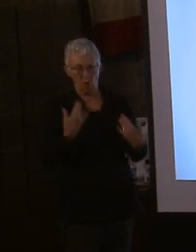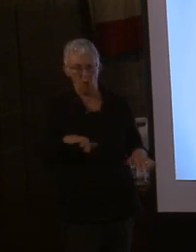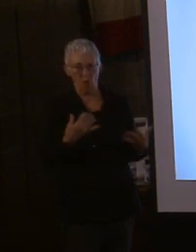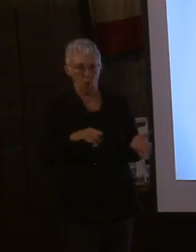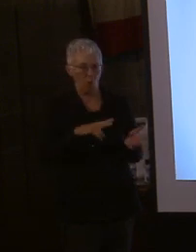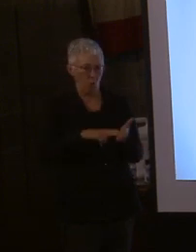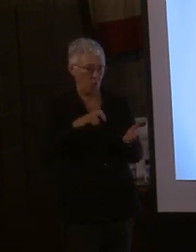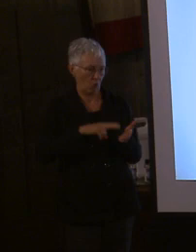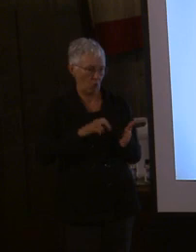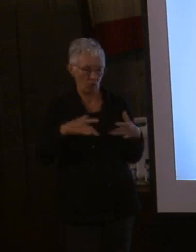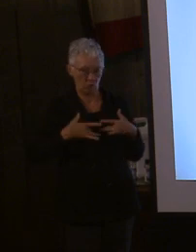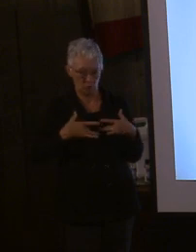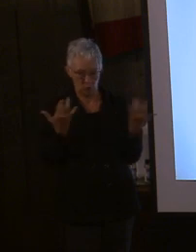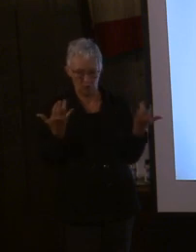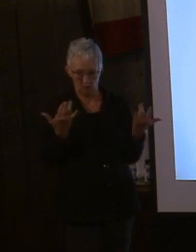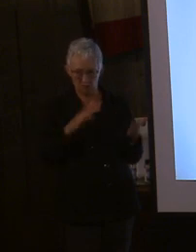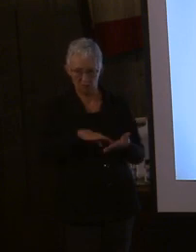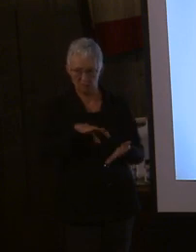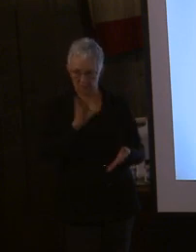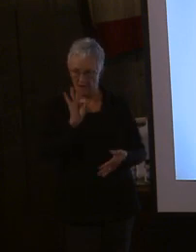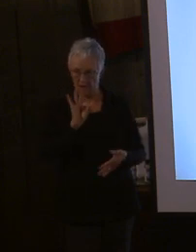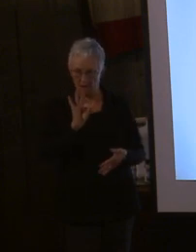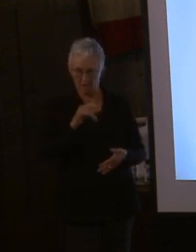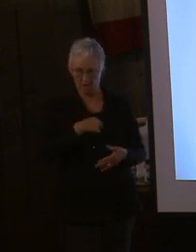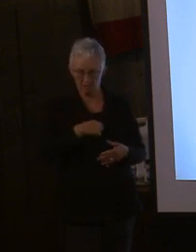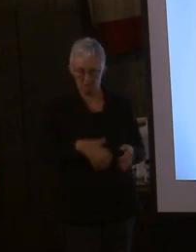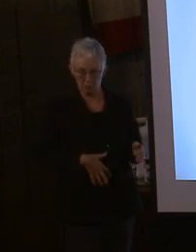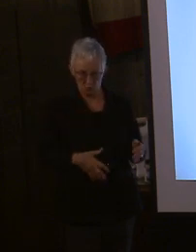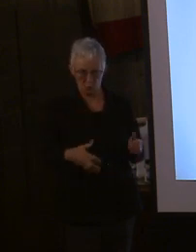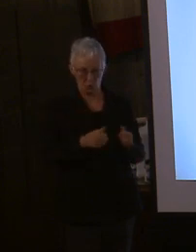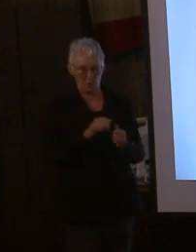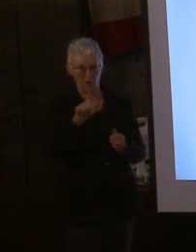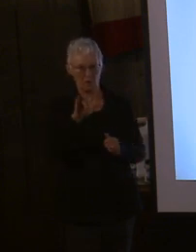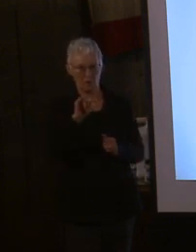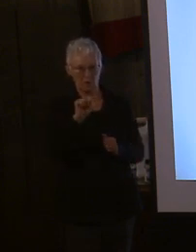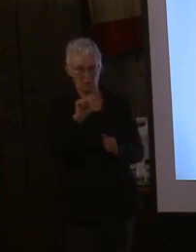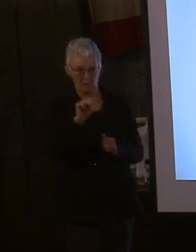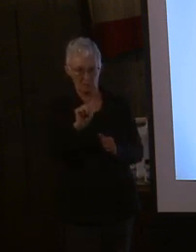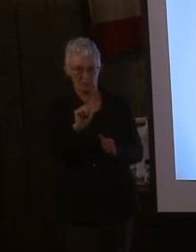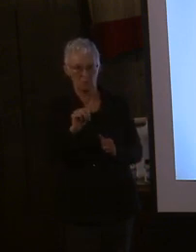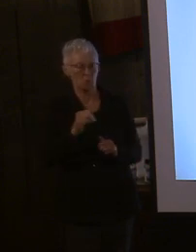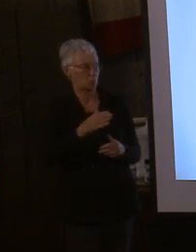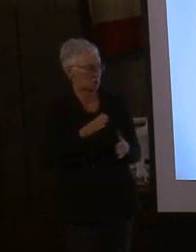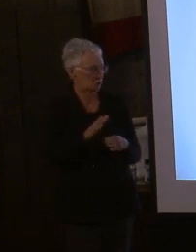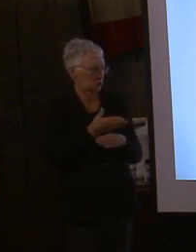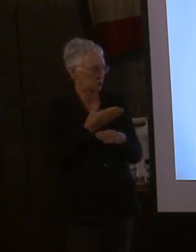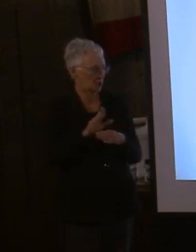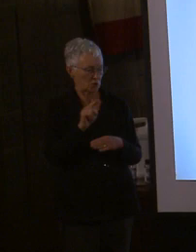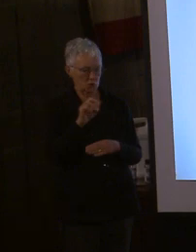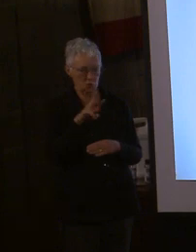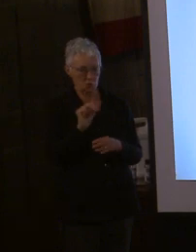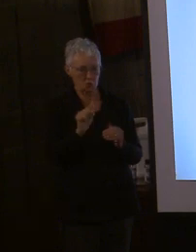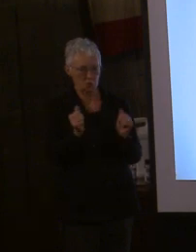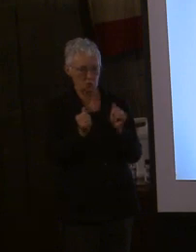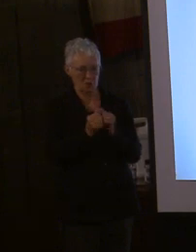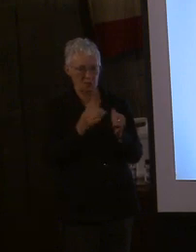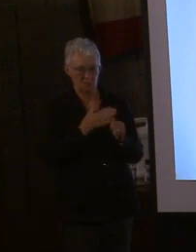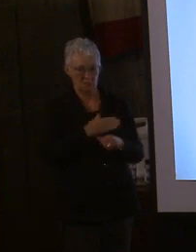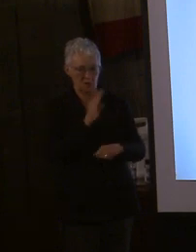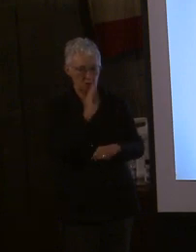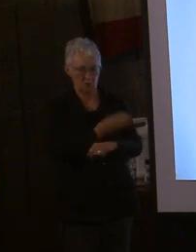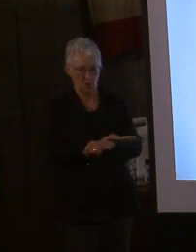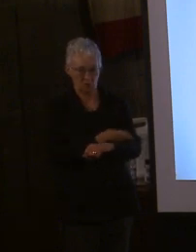Liam in May of 2017. We shared our happy news with our 3 daughters first, who literally cried tears of joy when we told